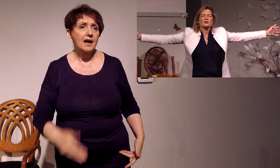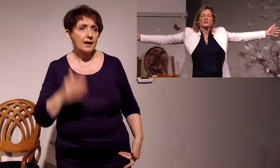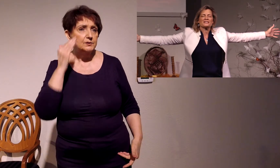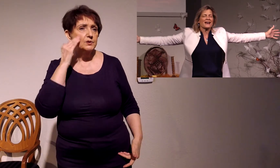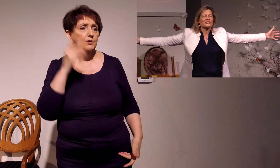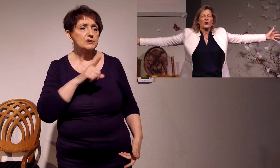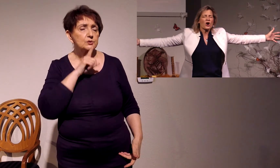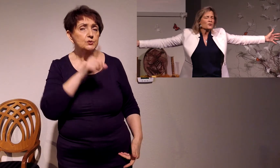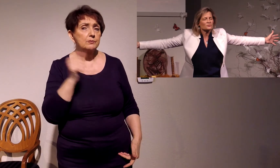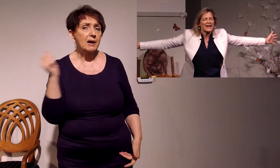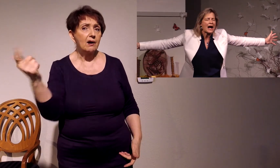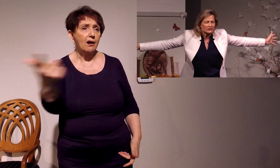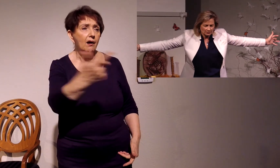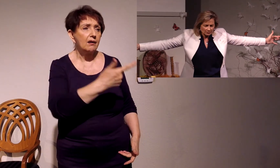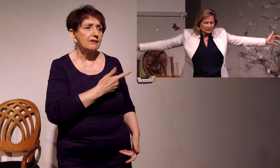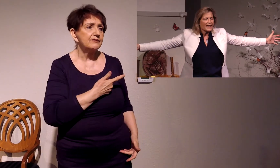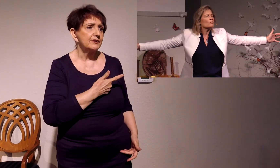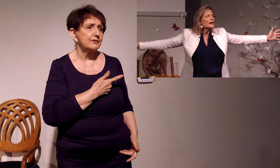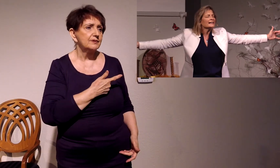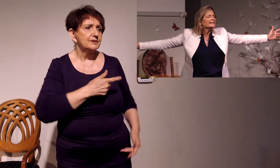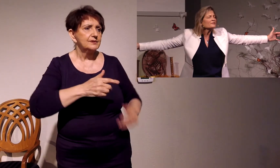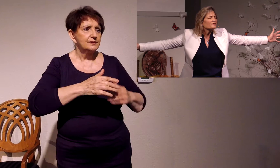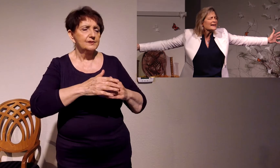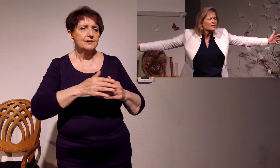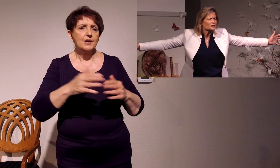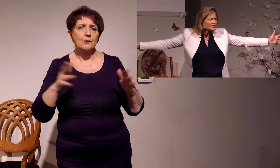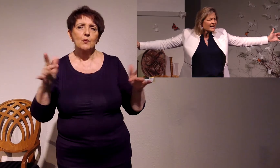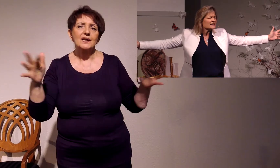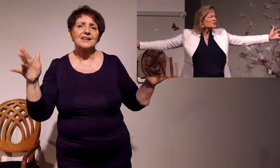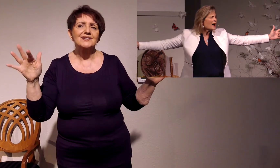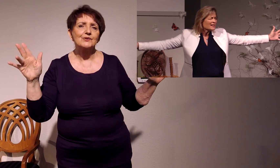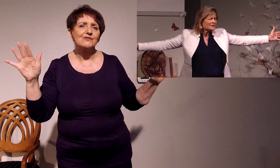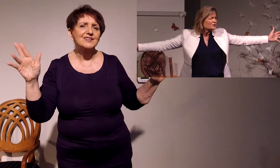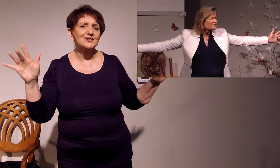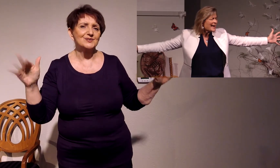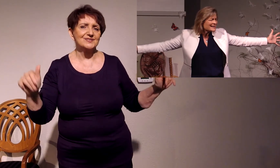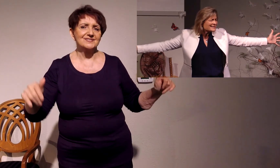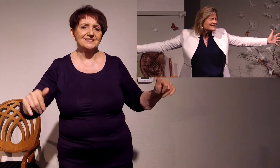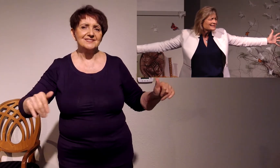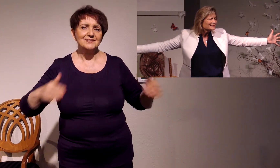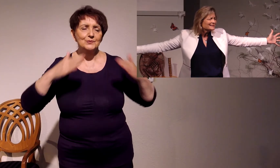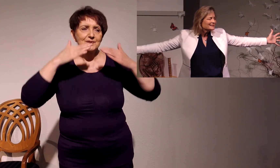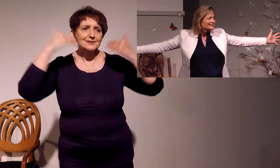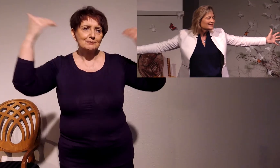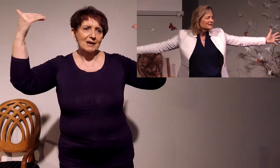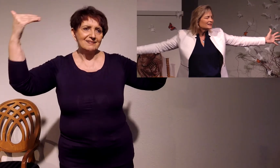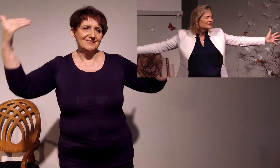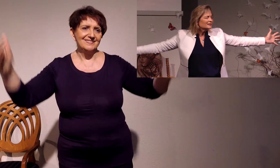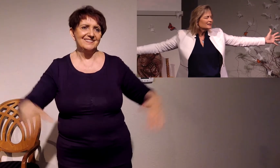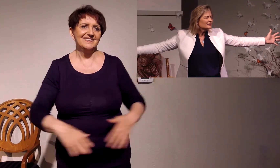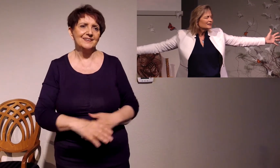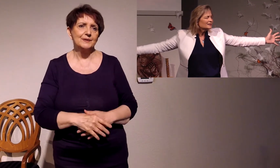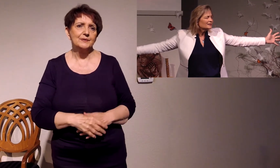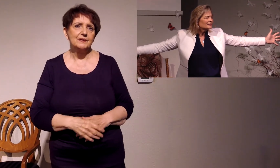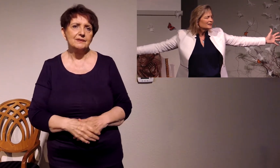single person that's got their arms out and wiggling their fingers and got a smile on their face.